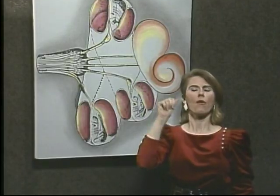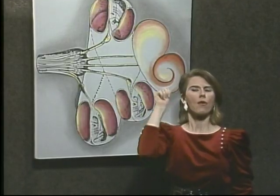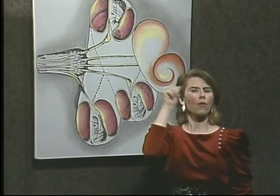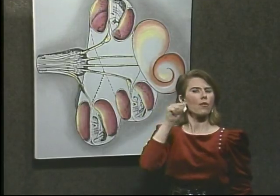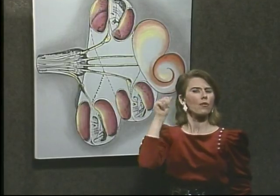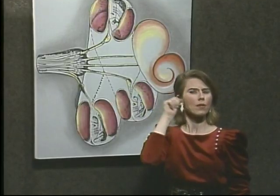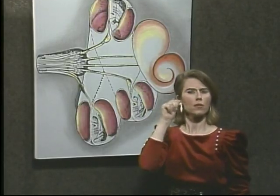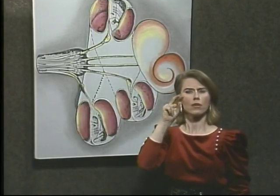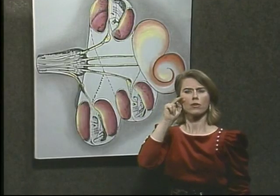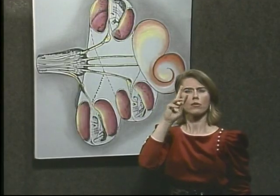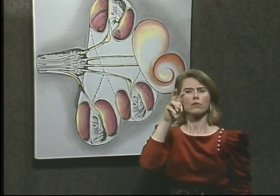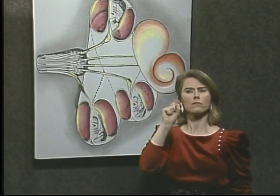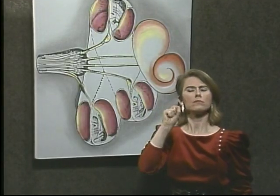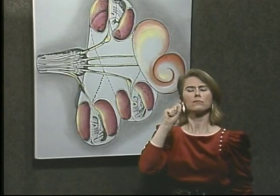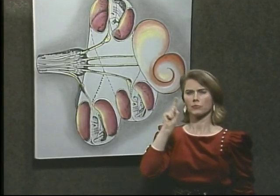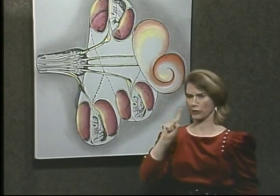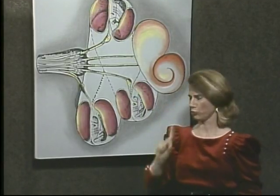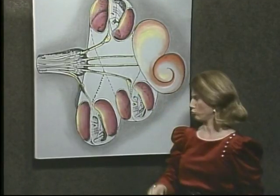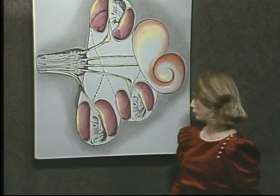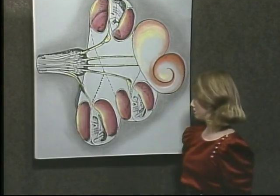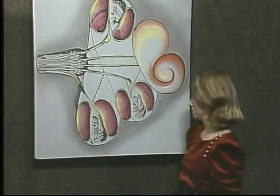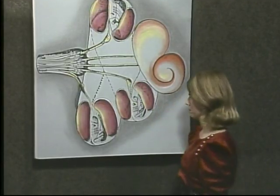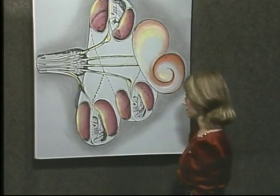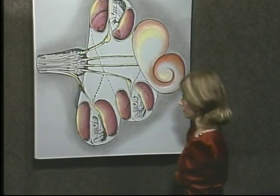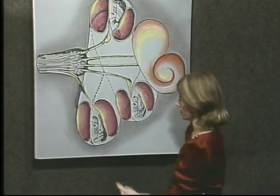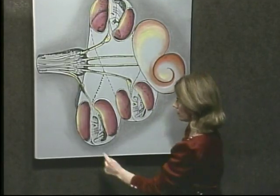The auditory nerve fibers are located here.